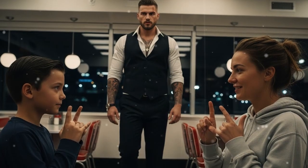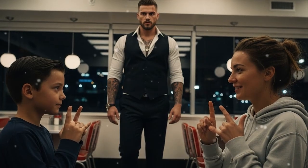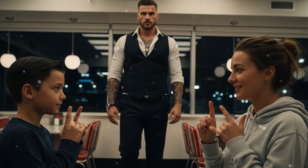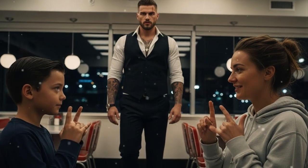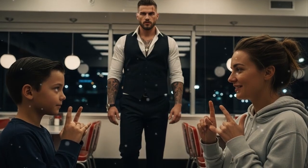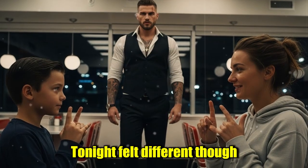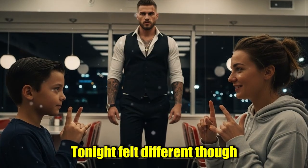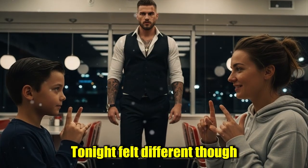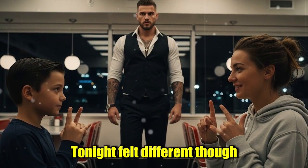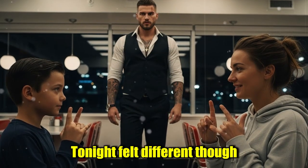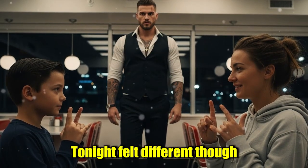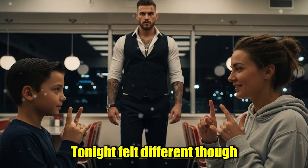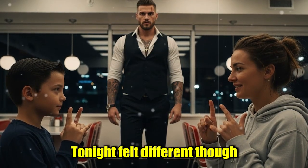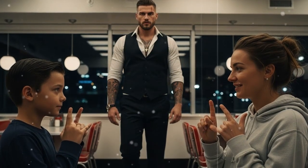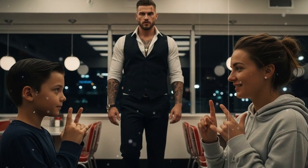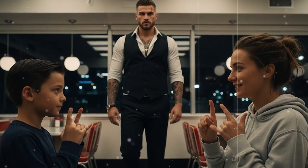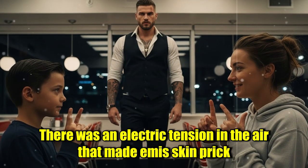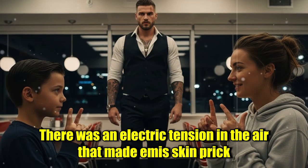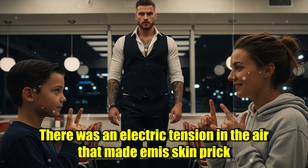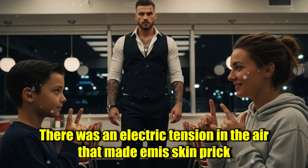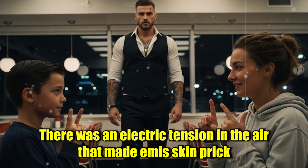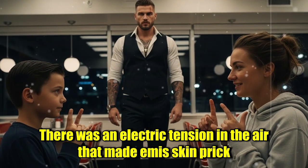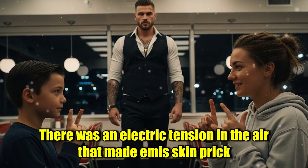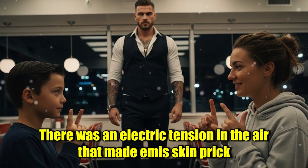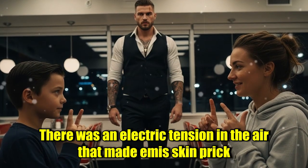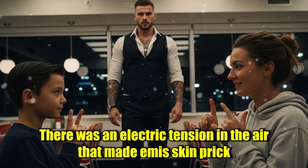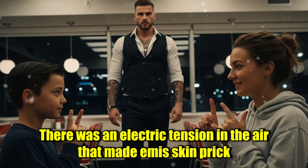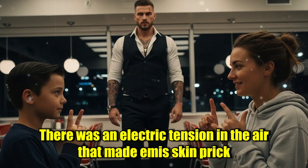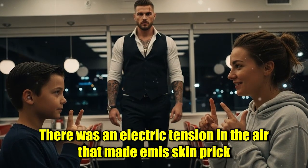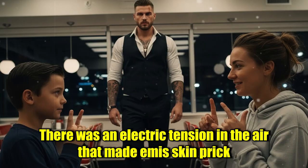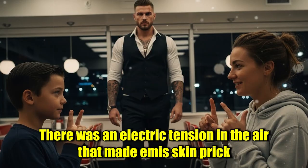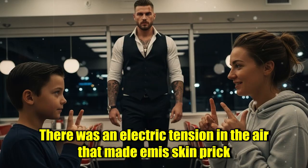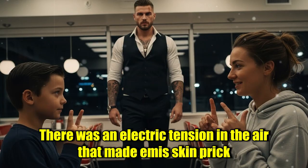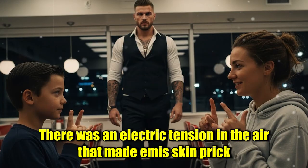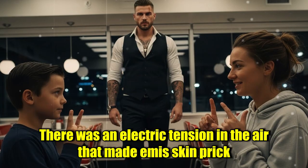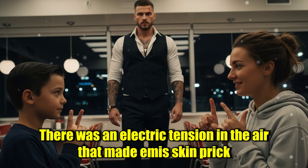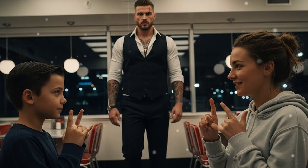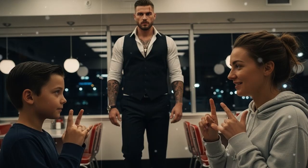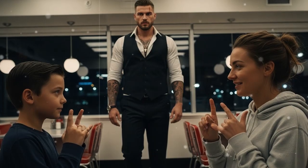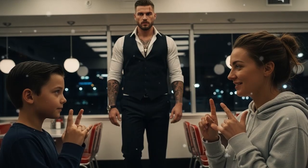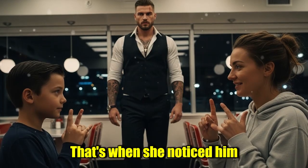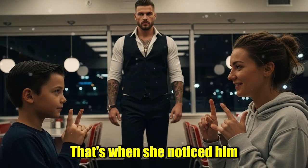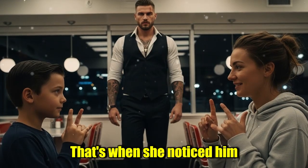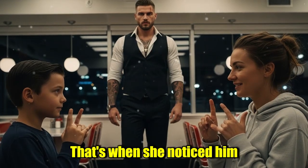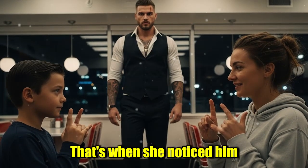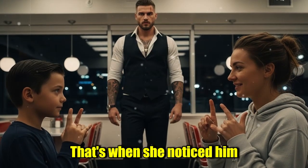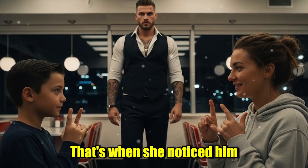thoughts. Tonight felt different, though. There was an electric tension in the air that made Emma's skin prickle. That's when she noticed